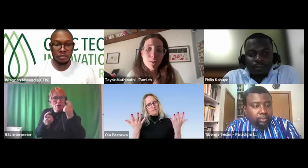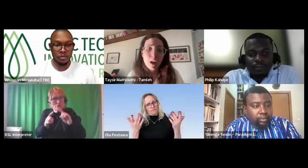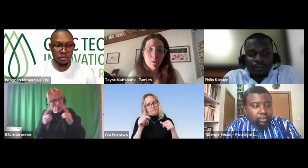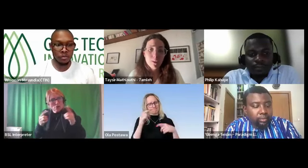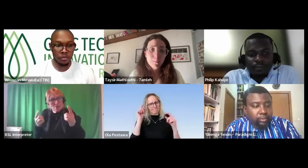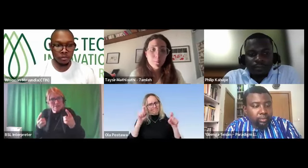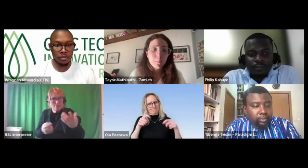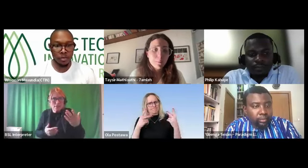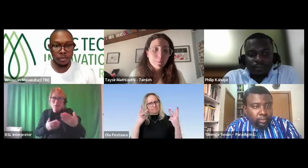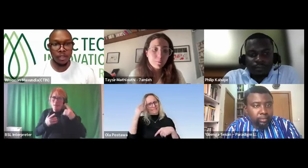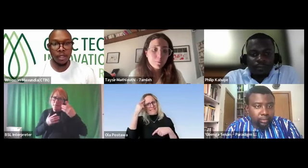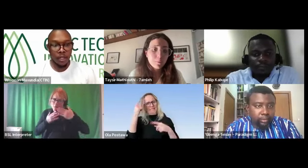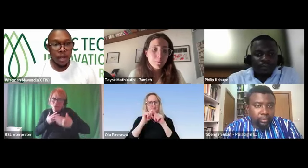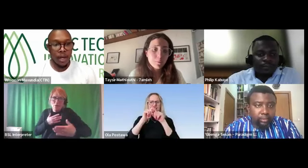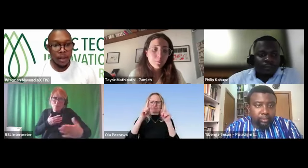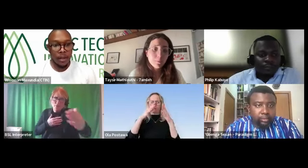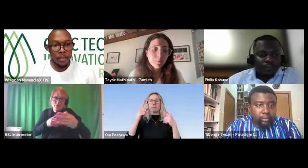a long run, I would say.